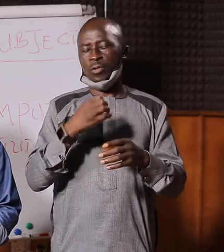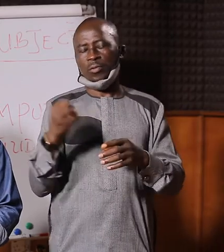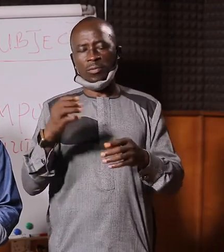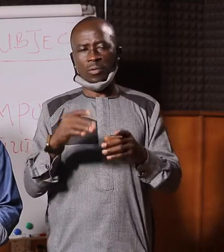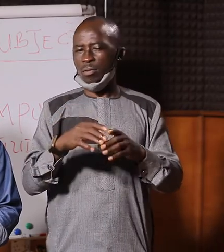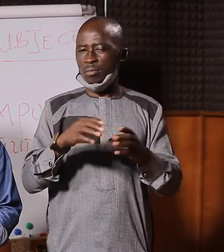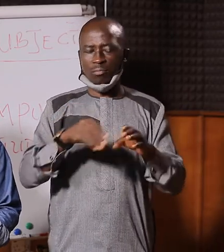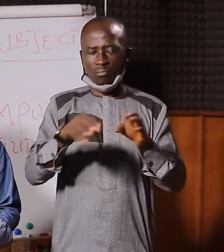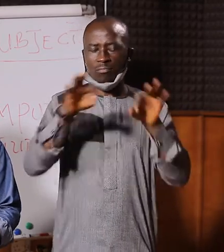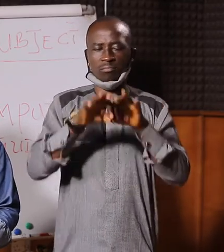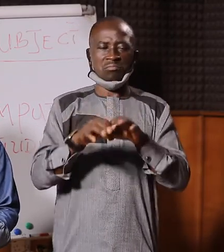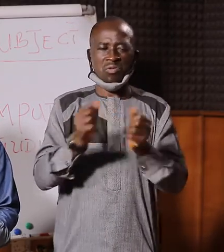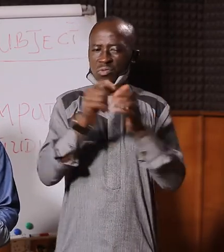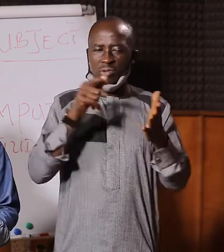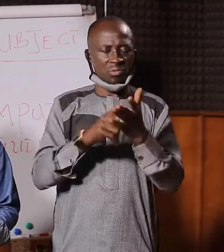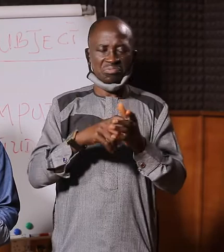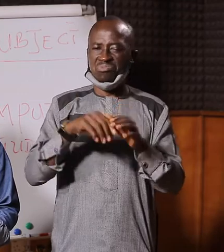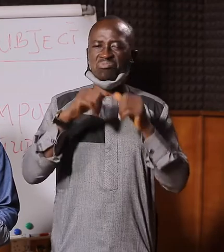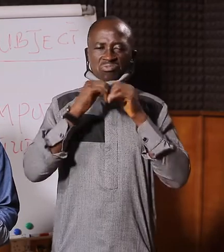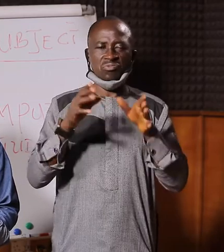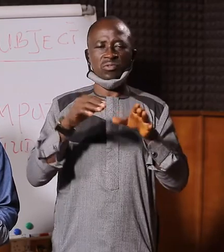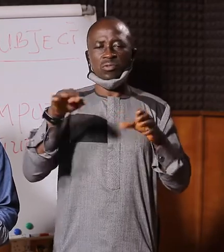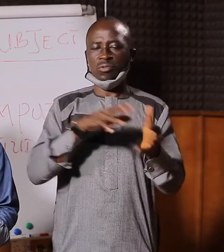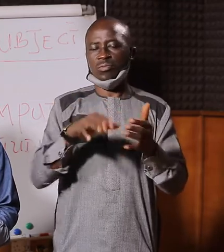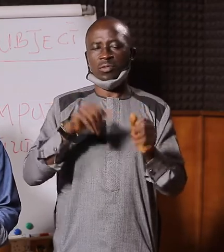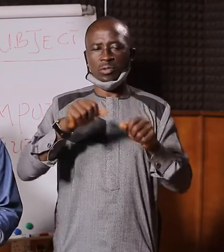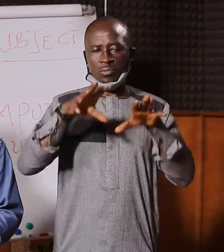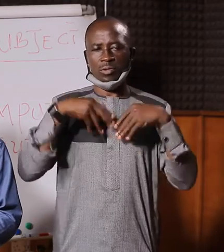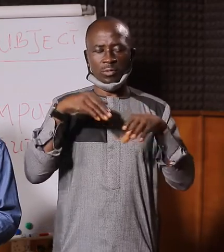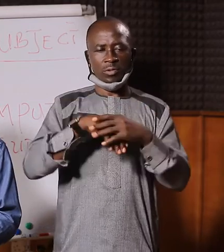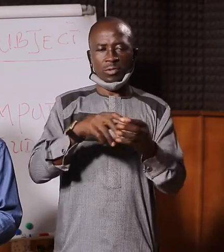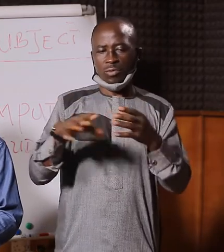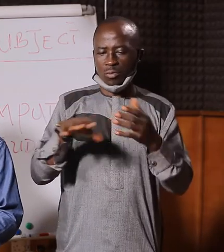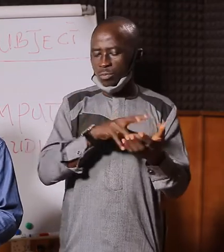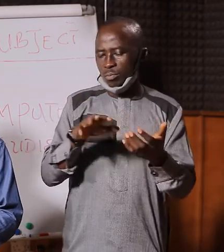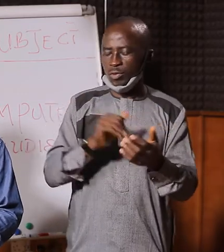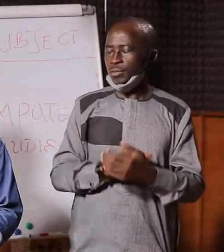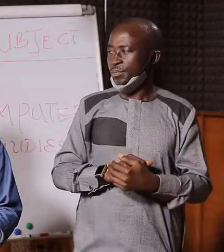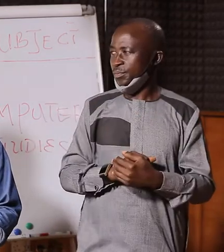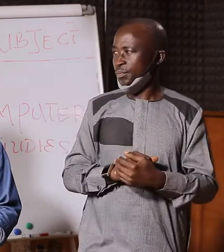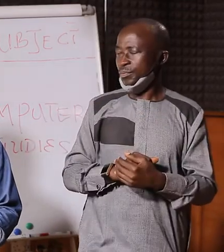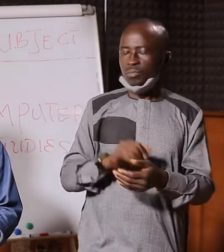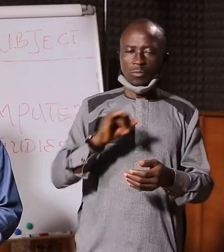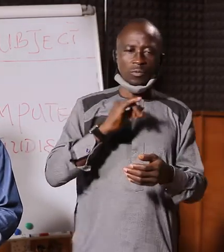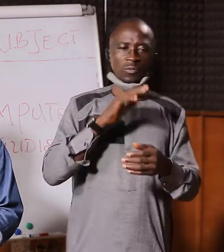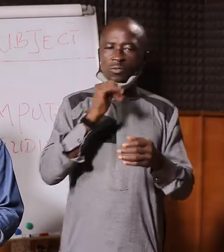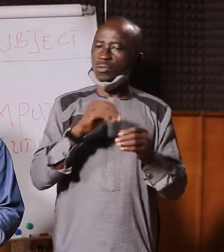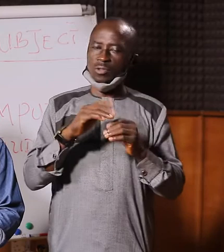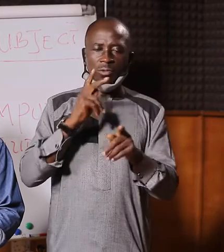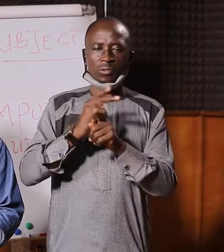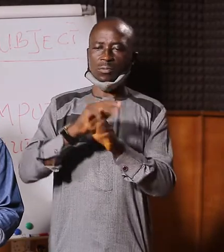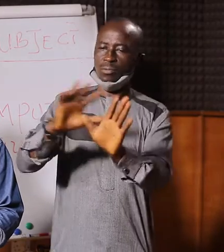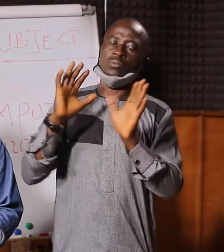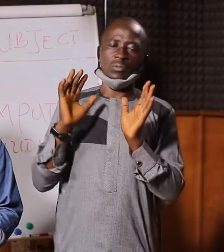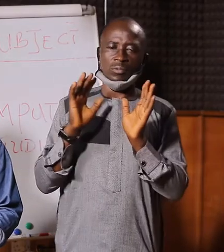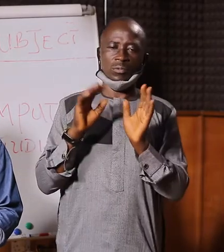data could be accepted from or into the computer. So I would not leave you idle. I would